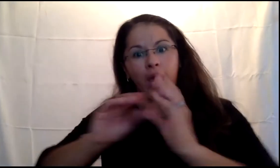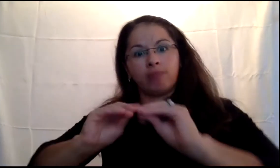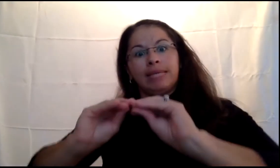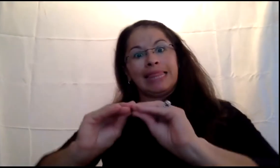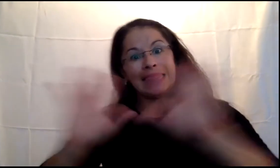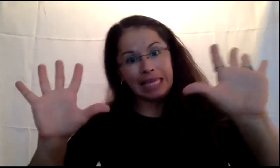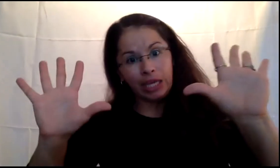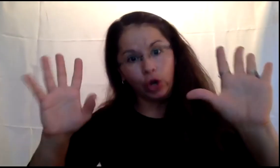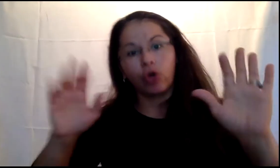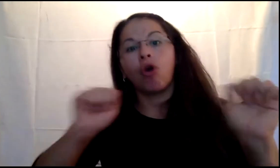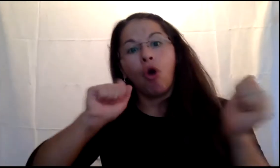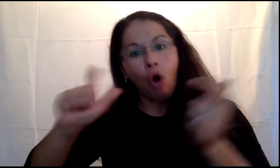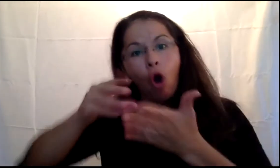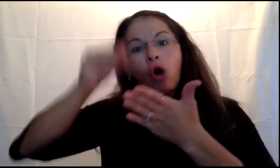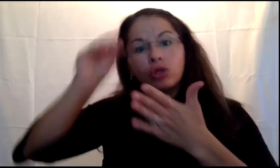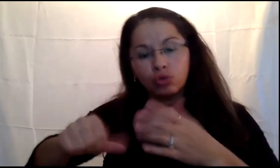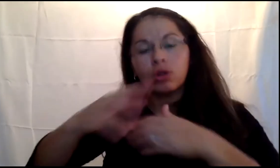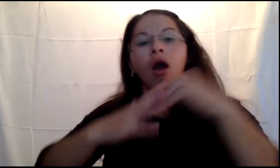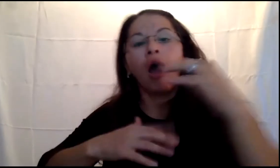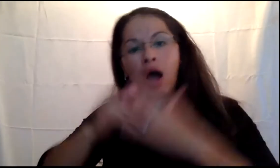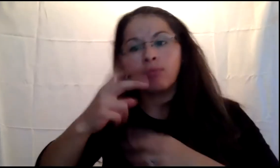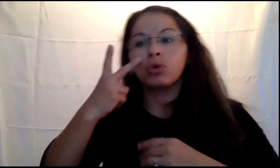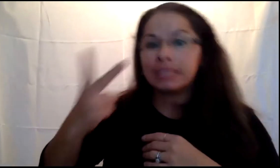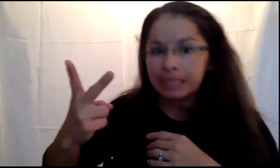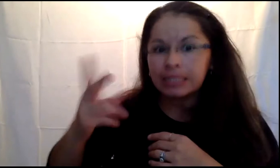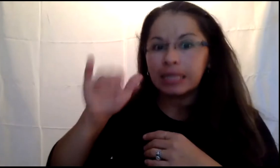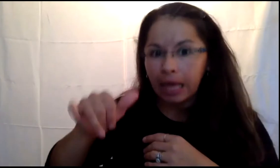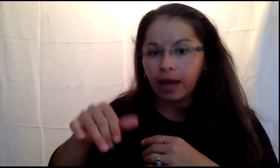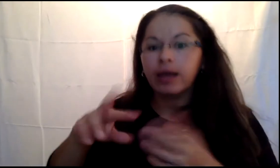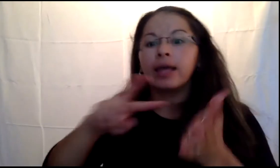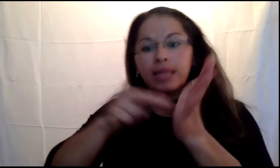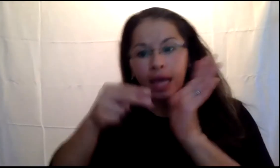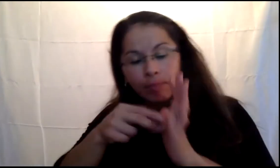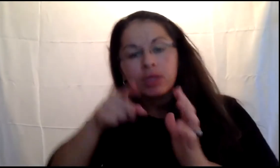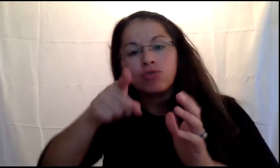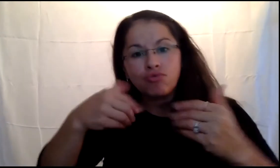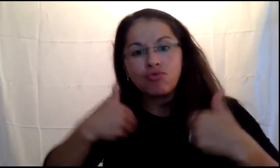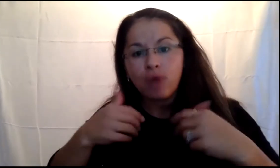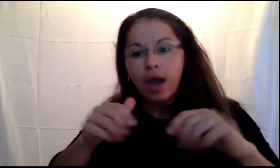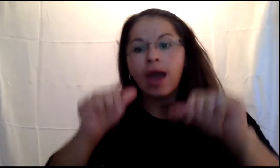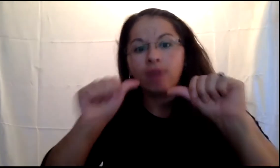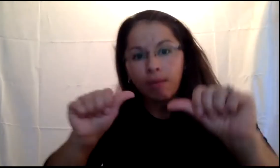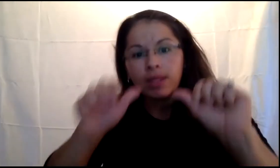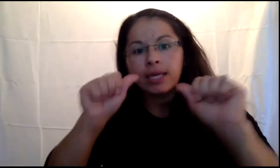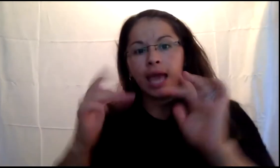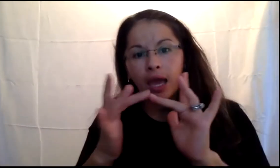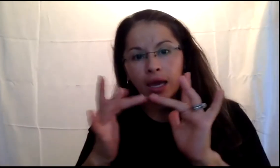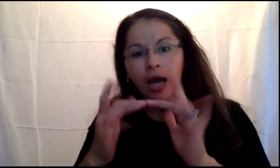comfortable seeing that. And then on that, it gives you some ability to be able to contact with some resources on campus. If that